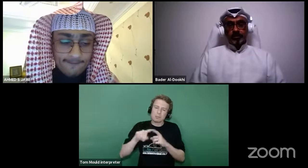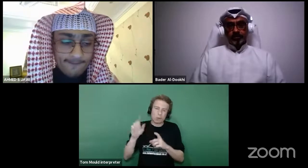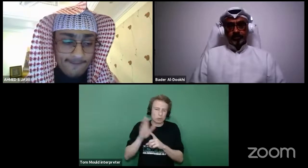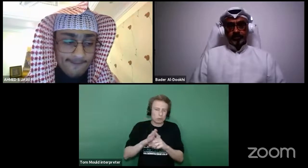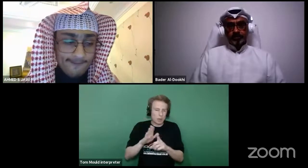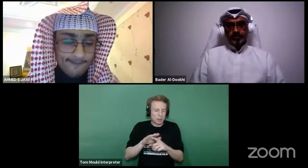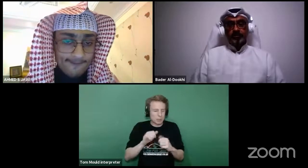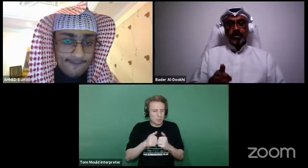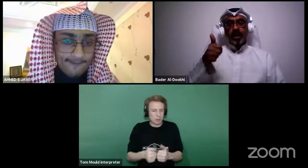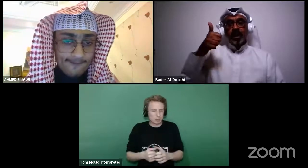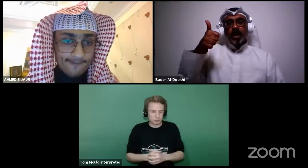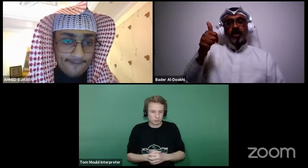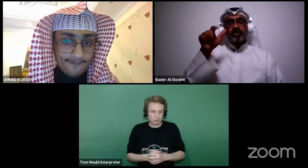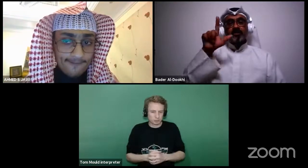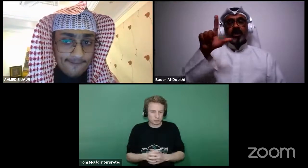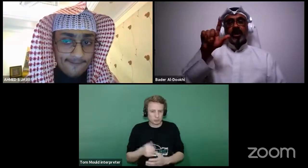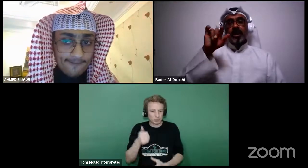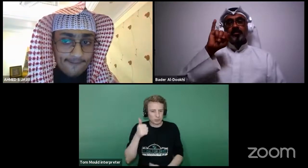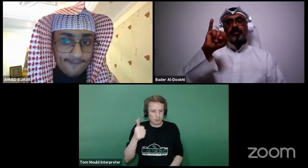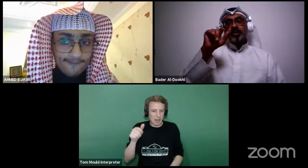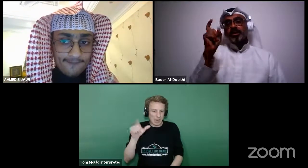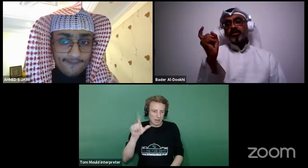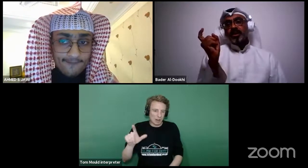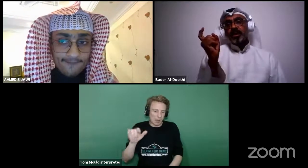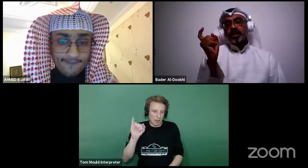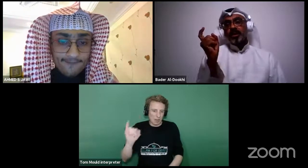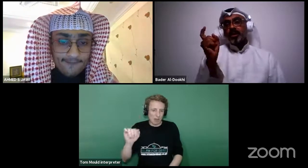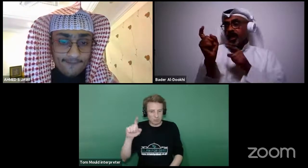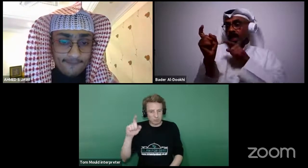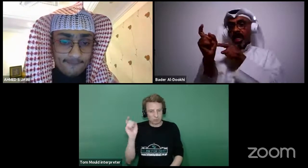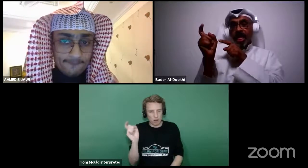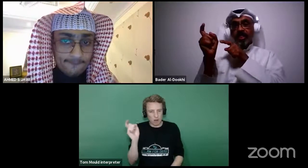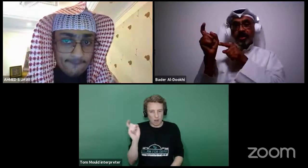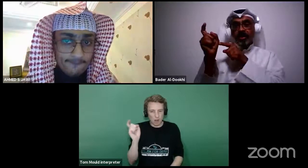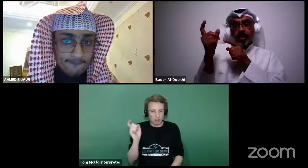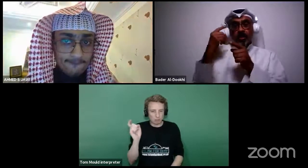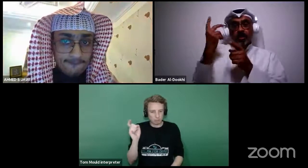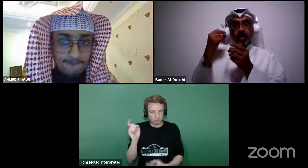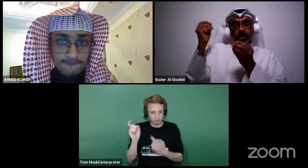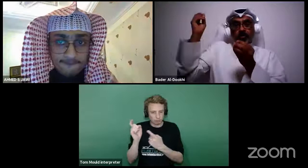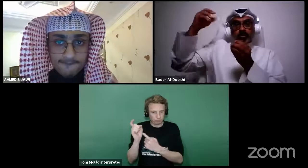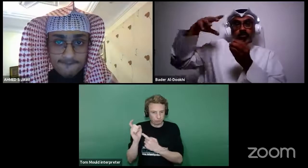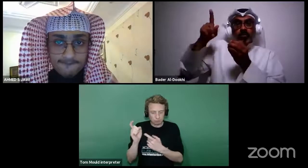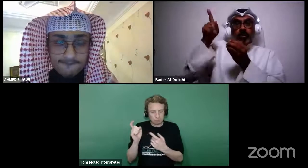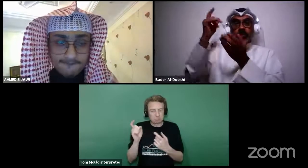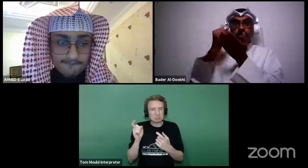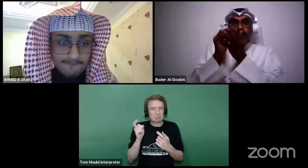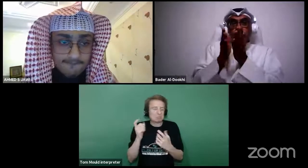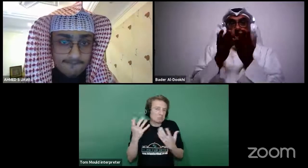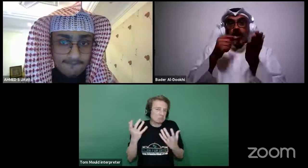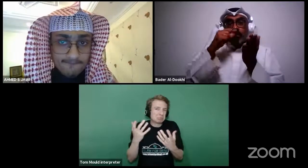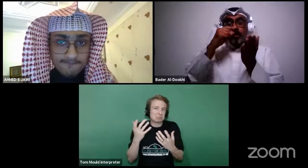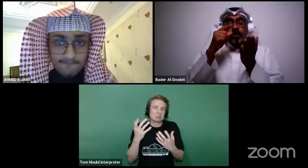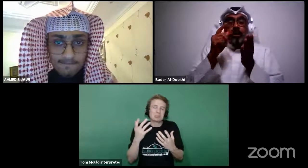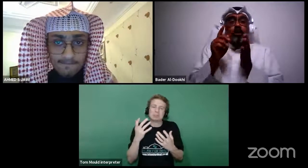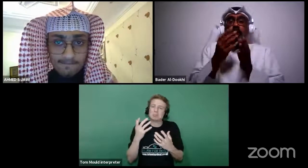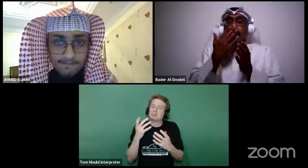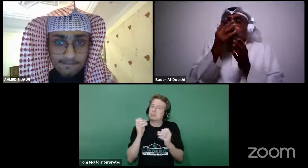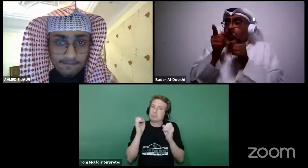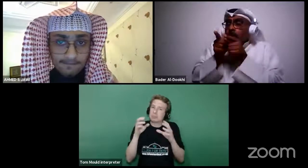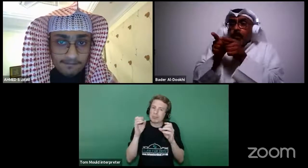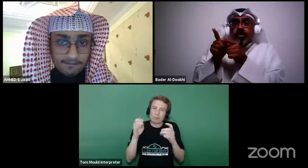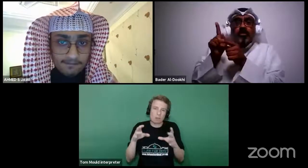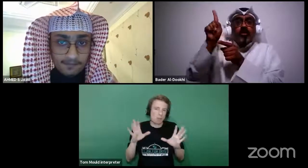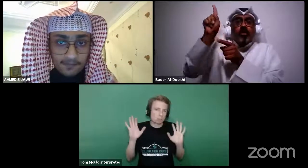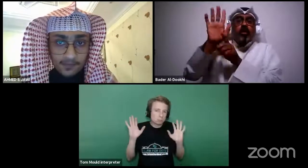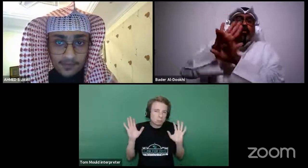Alif Lam Mim Ra. These letters are one of the miracles of the Qur'an, and none but Allah alone knows their